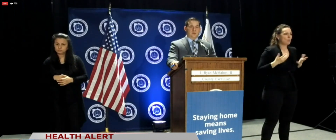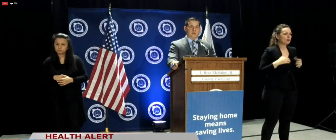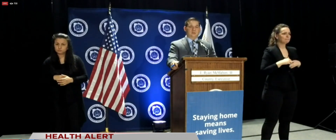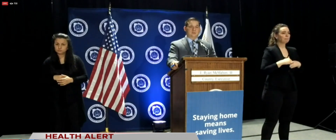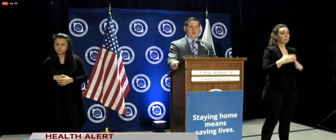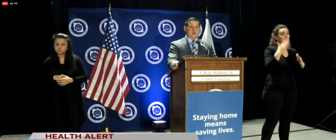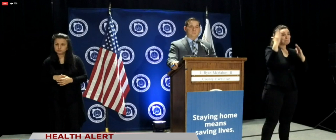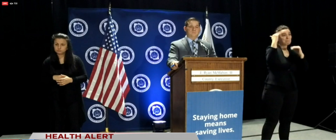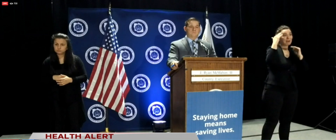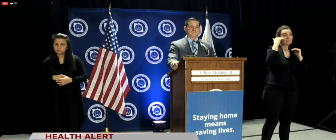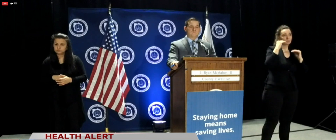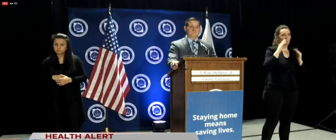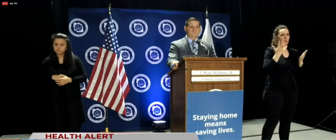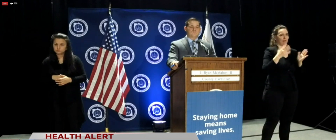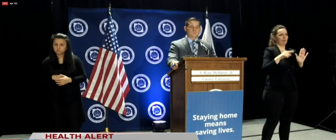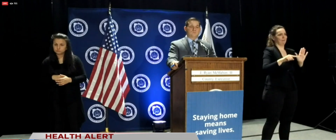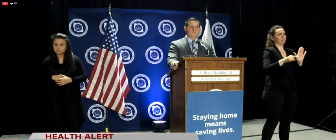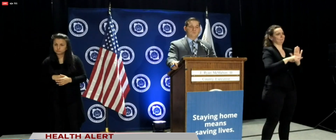And